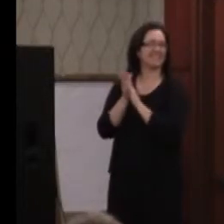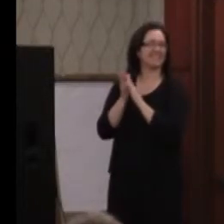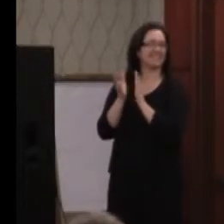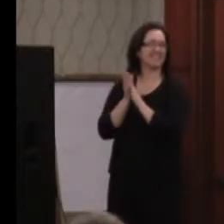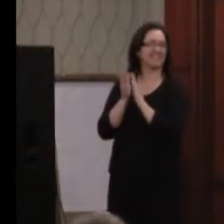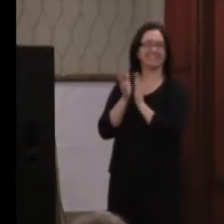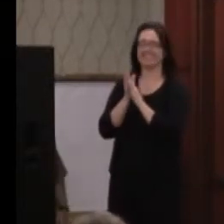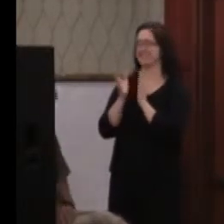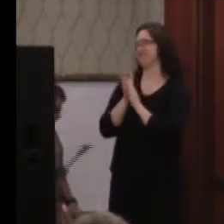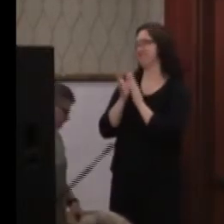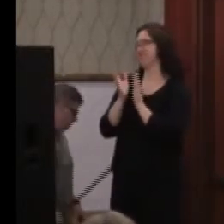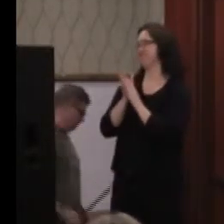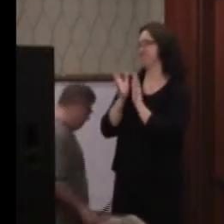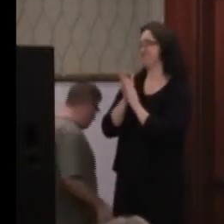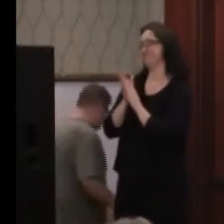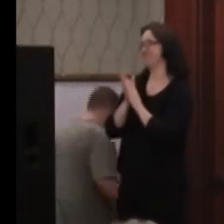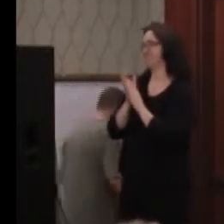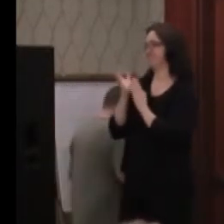So,